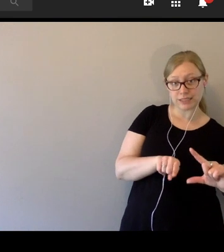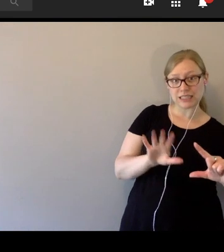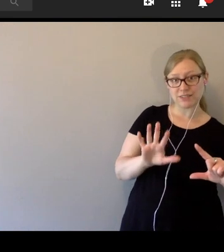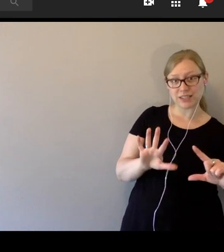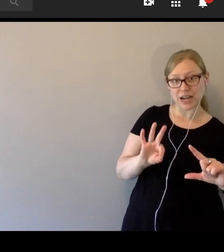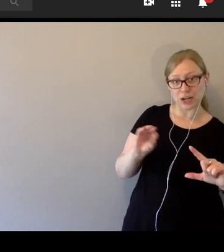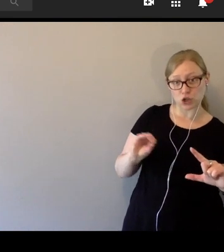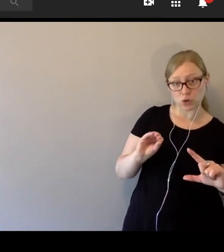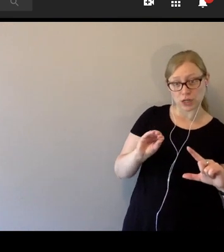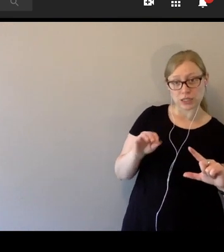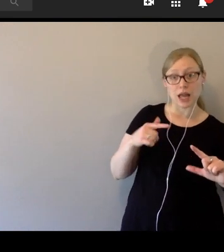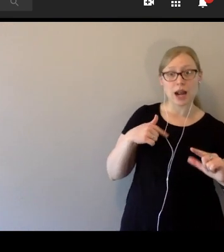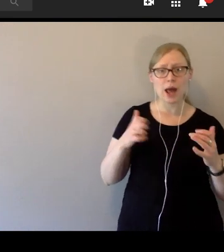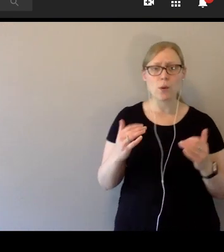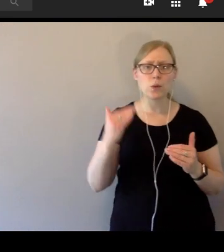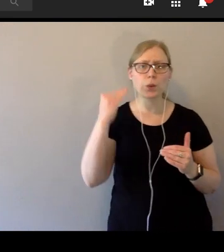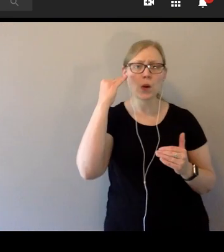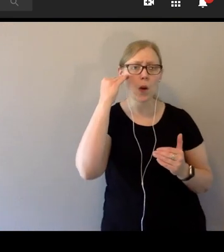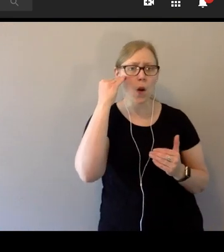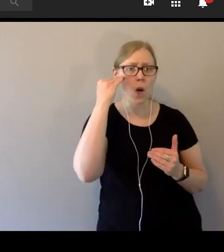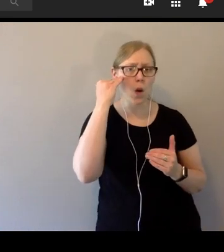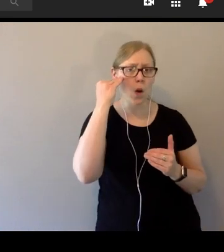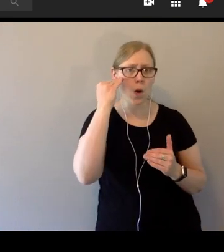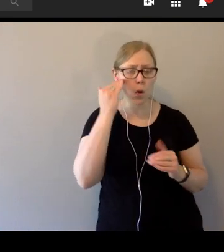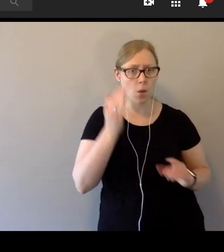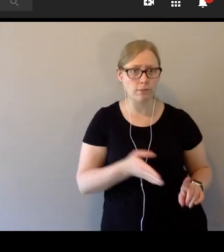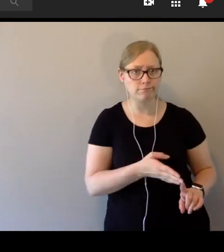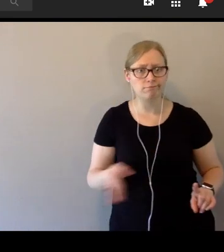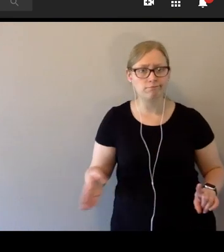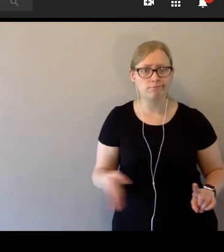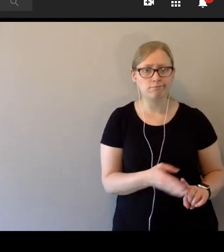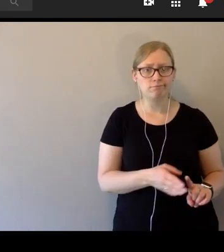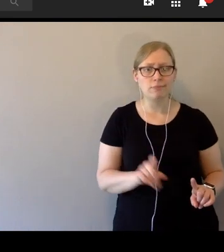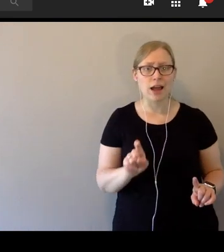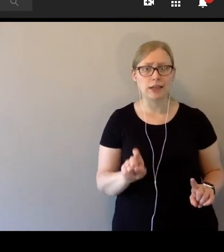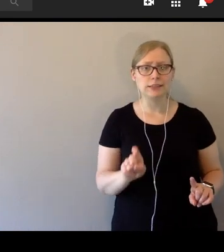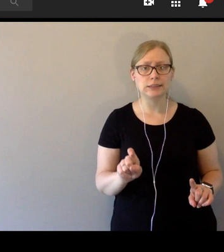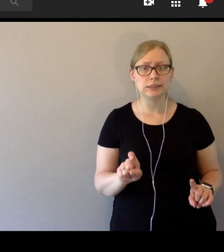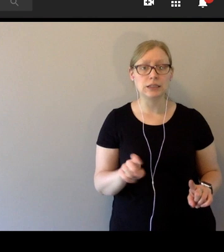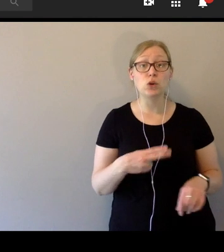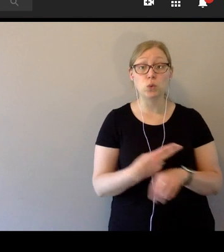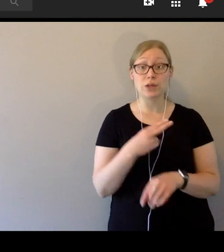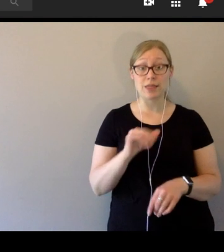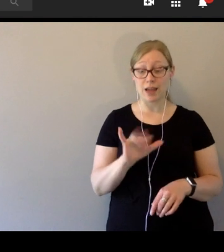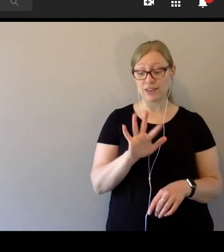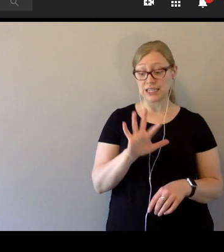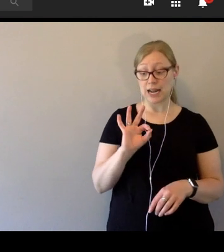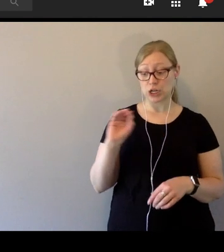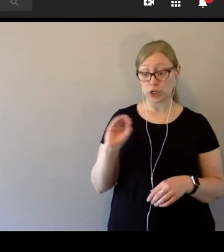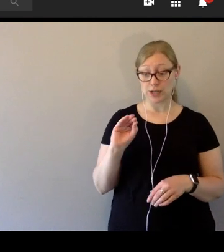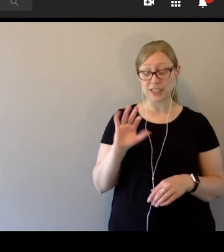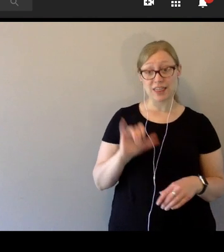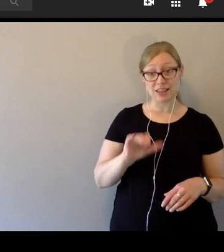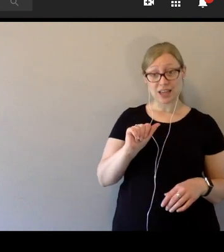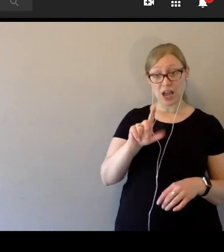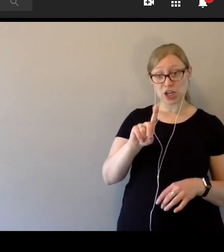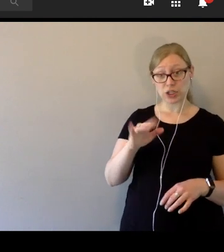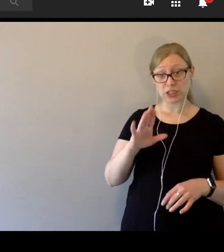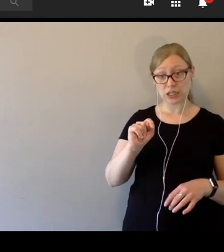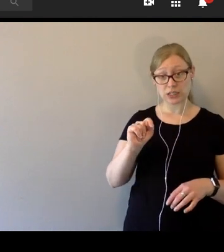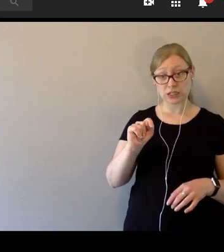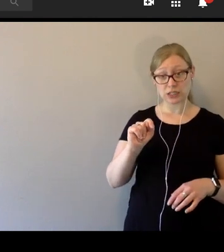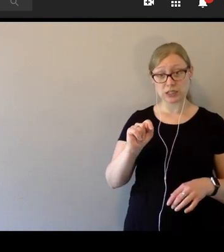here, x. And I can see that using this 59 degrees here, this is the adjacent side, this is the